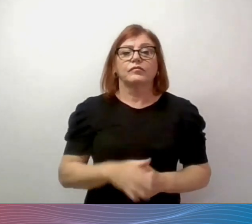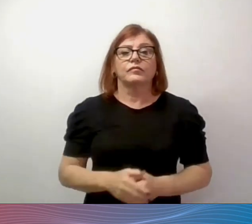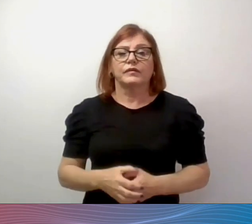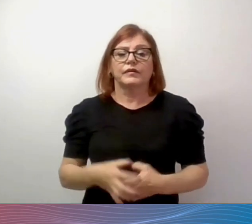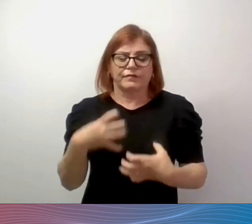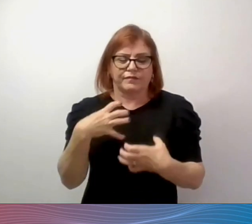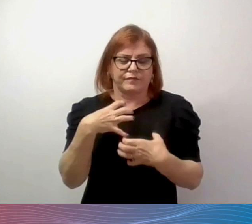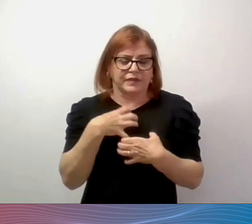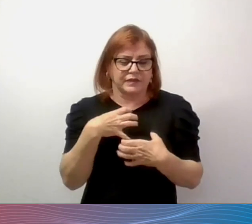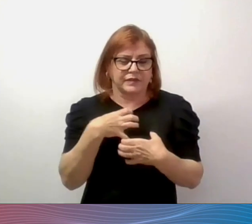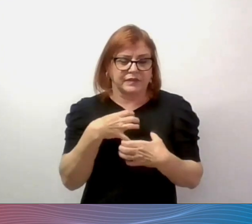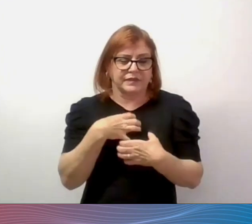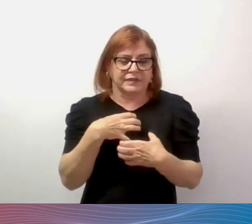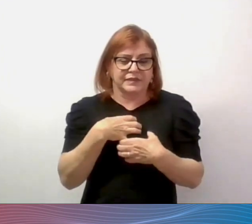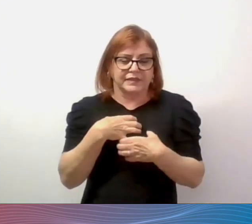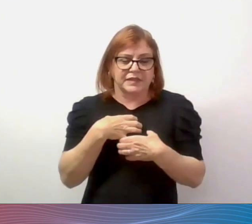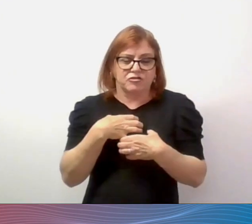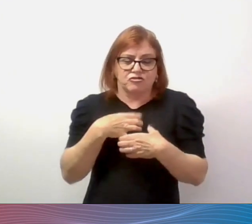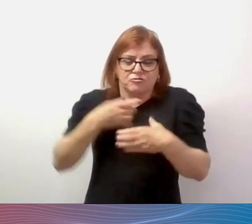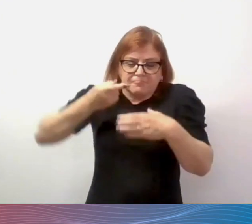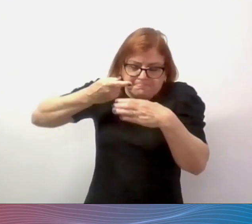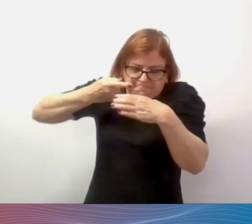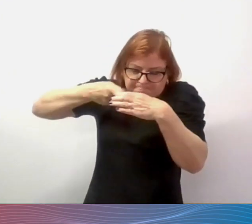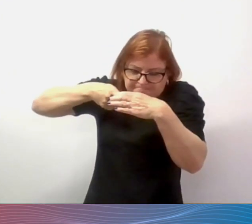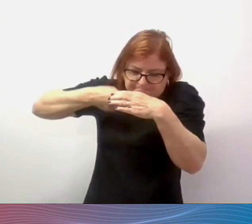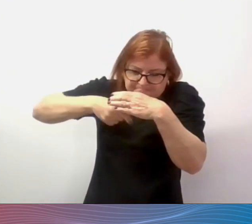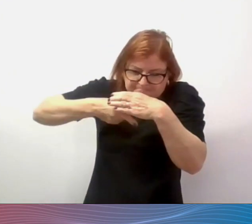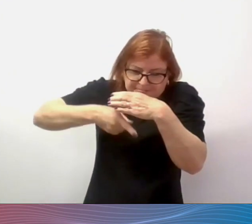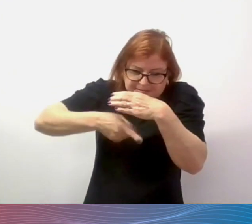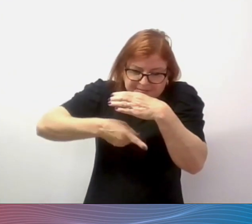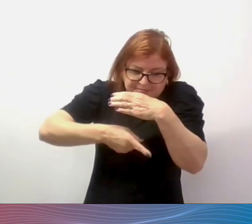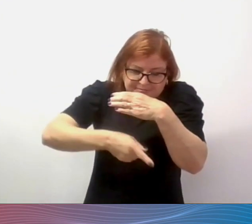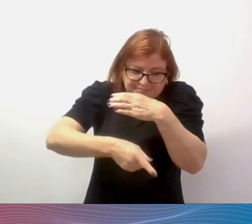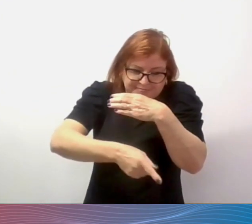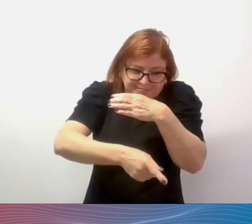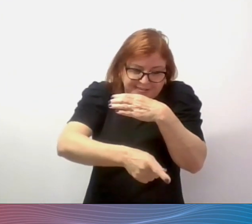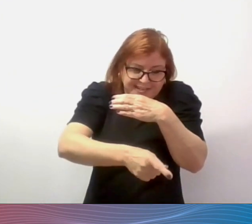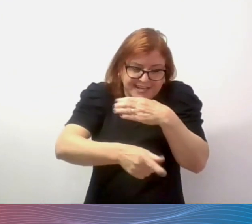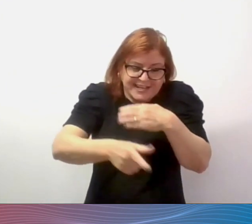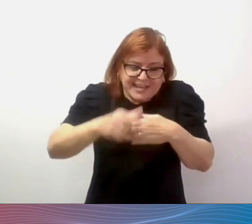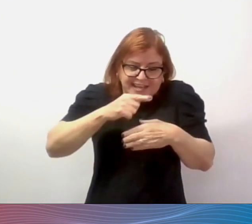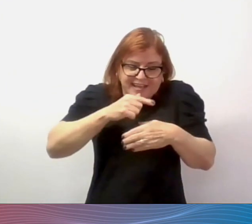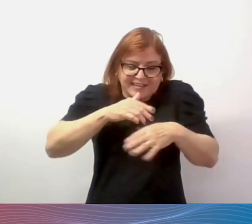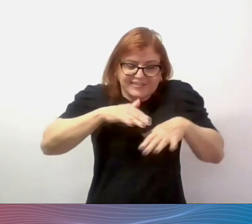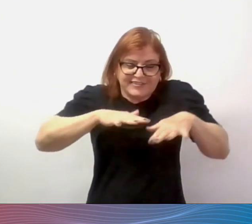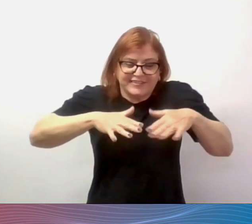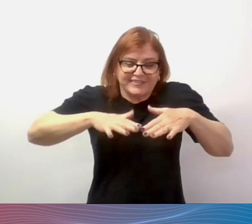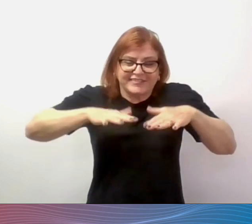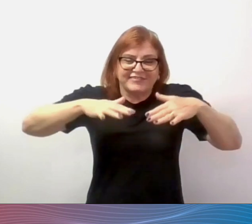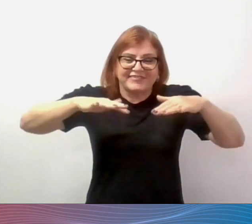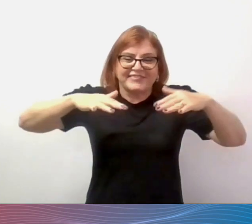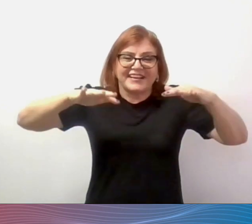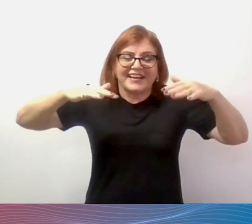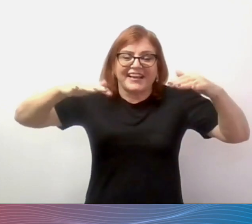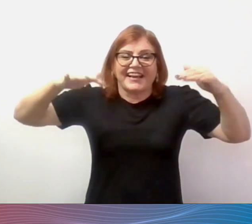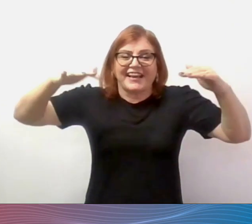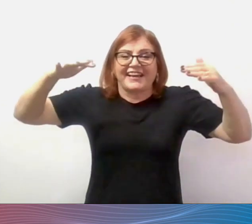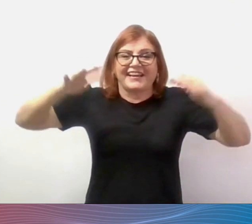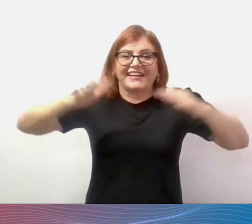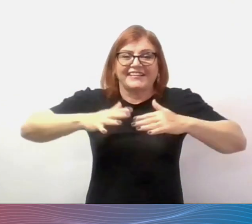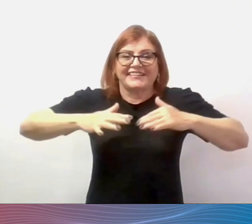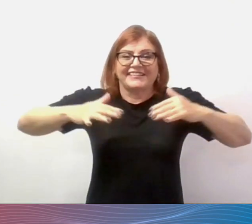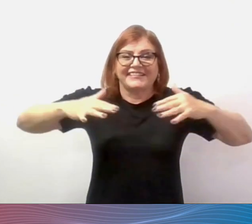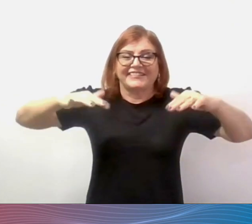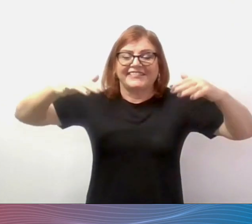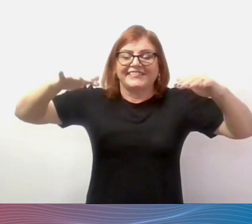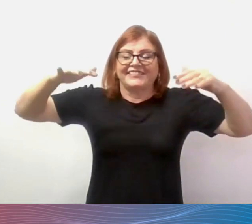se sentir mergulhado em uma piscina de amor. You will feel yourself immersed in this swimming pool